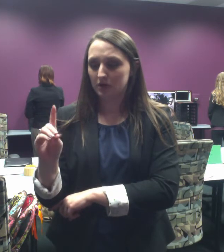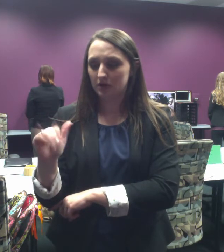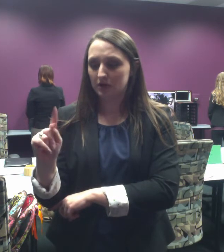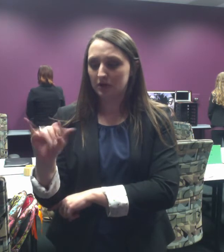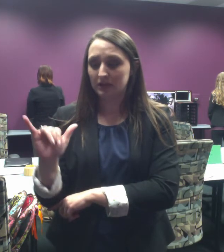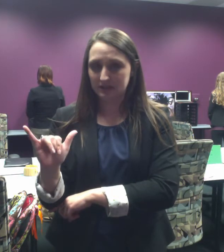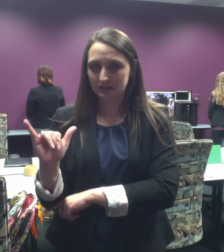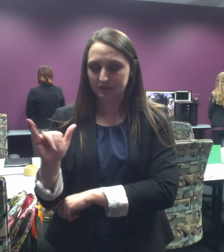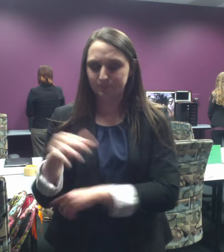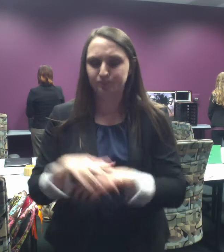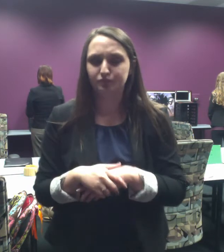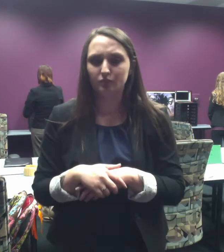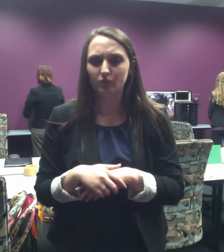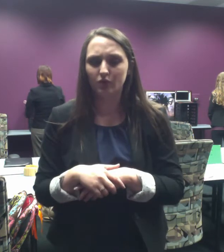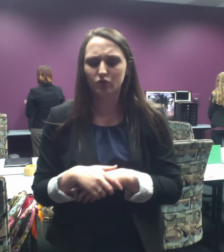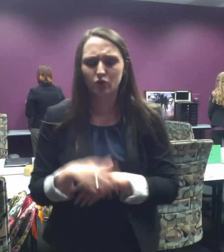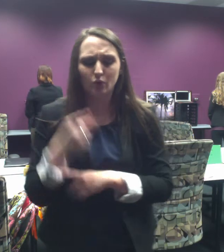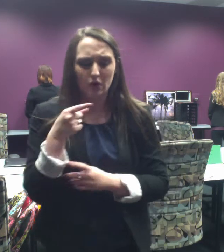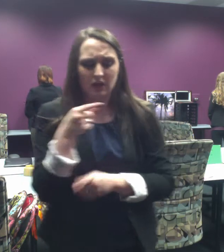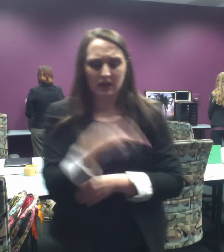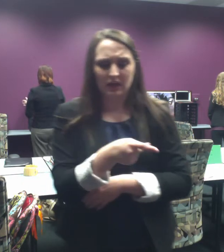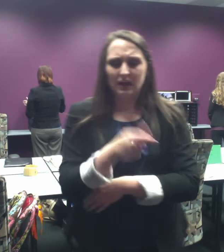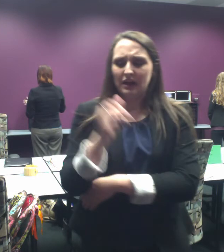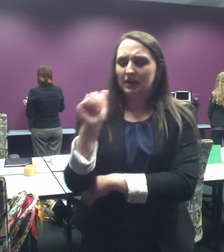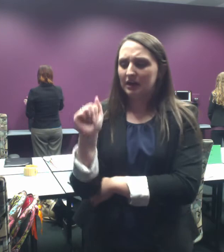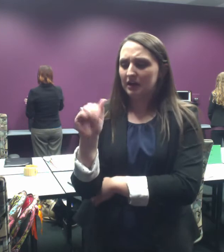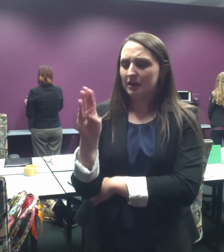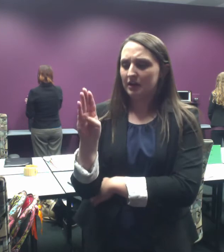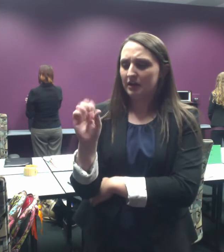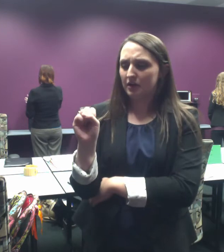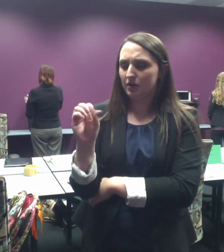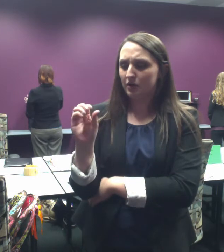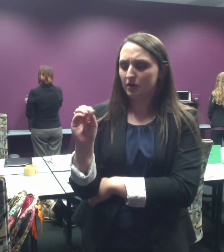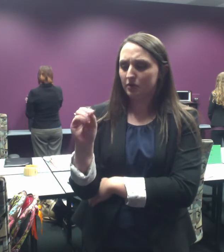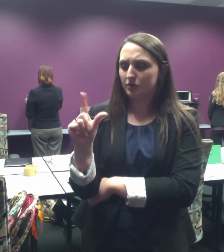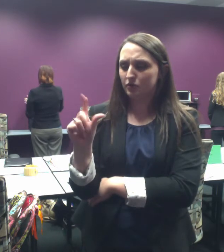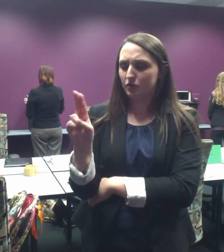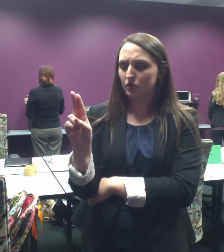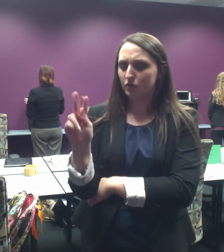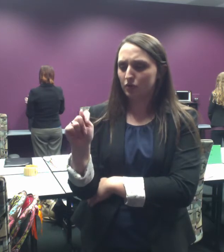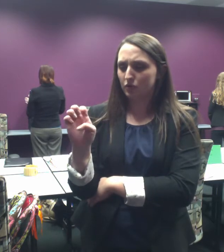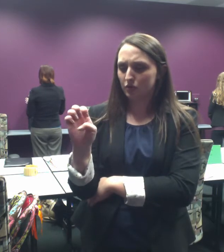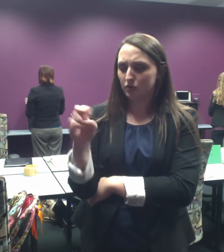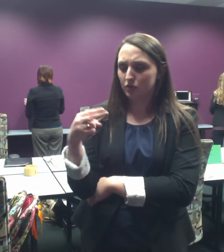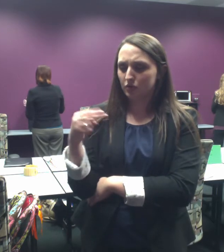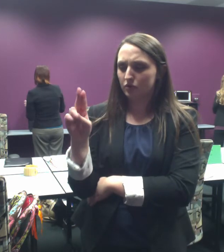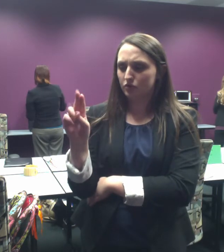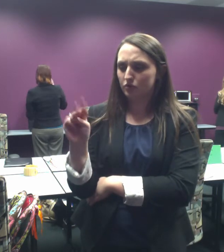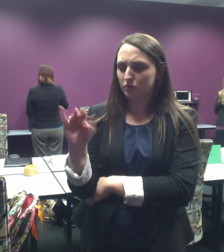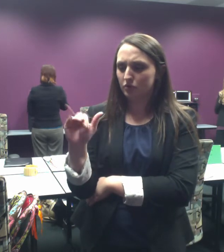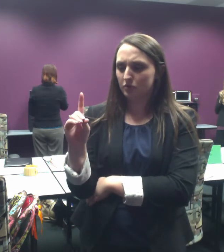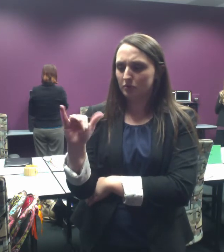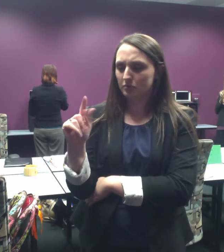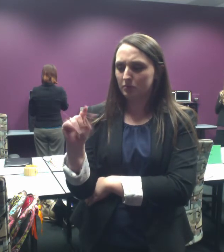To determine relative humidity, you have to know the temperature. You have to know how much moisture can actually be held